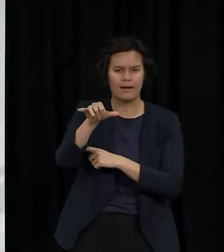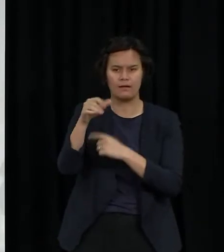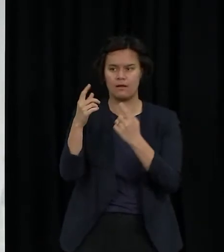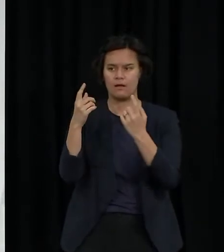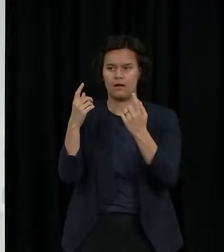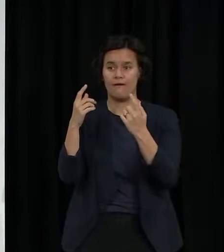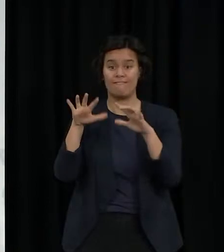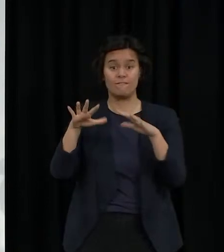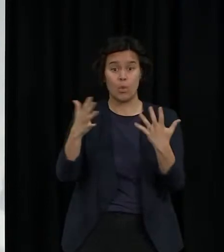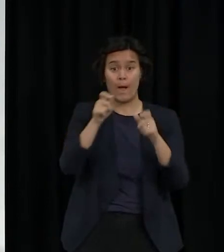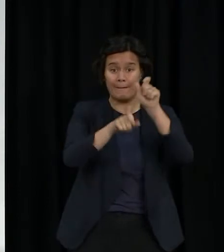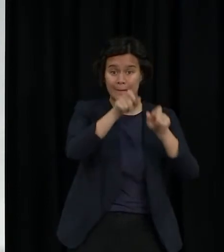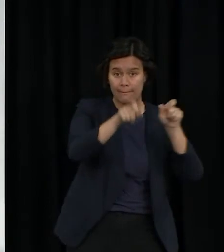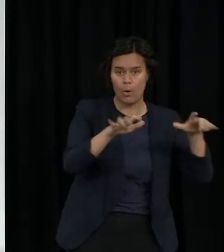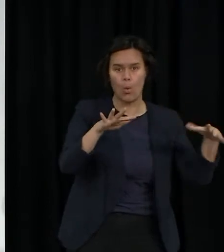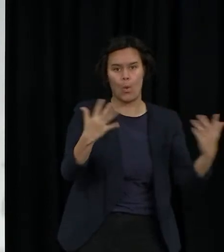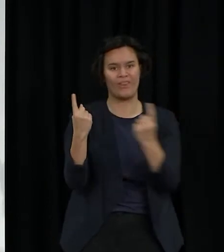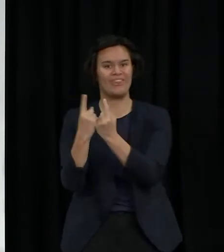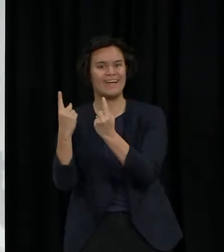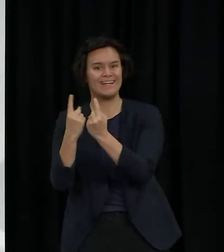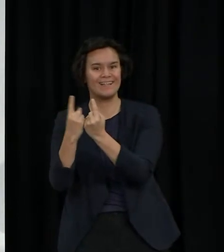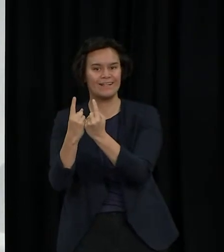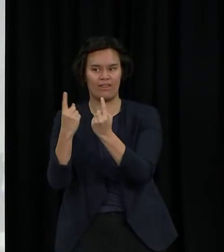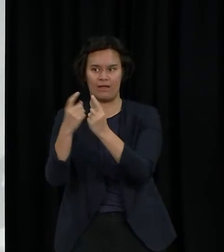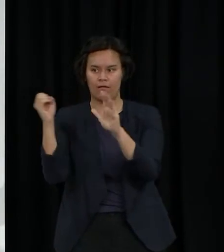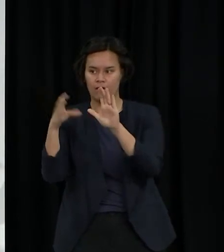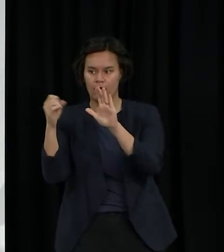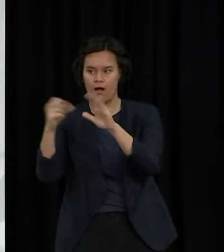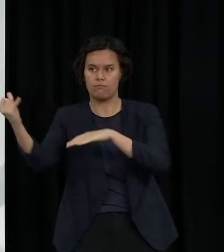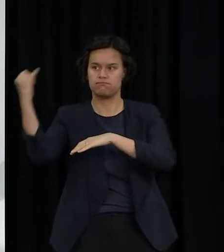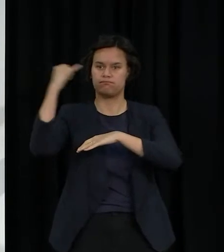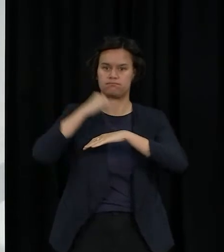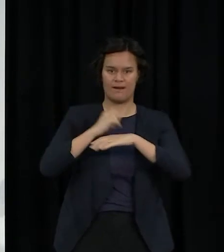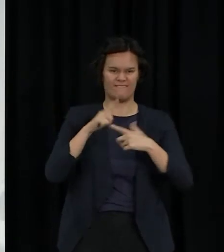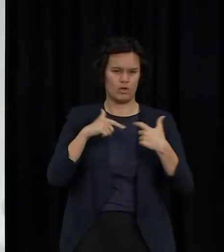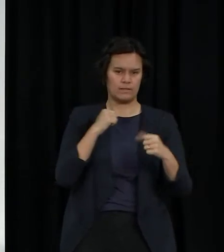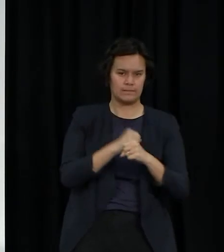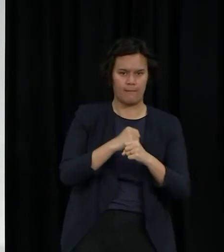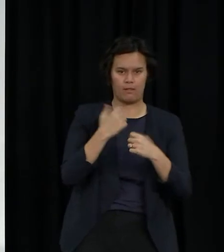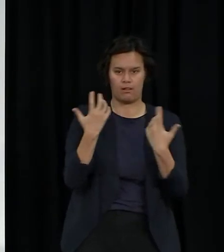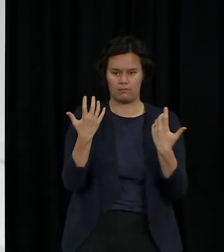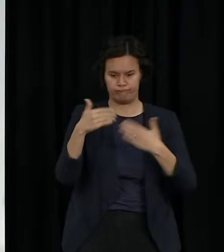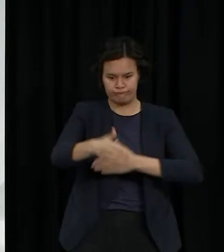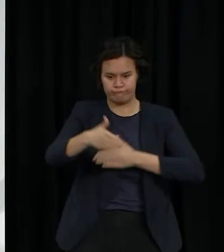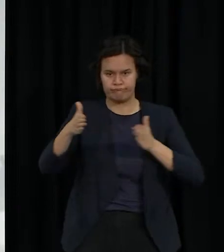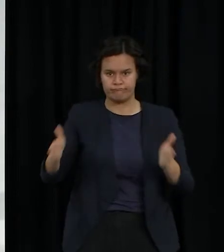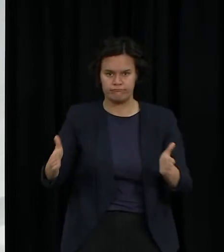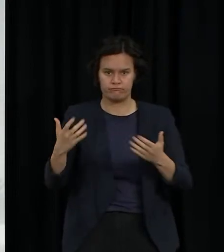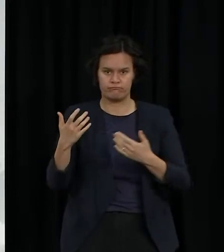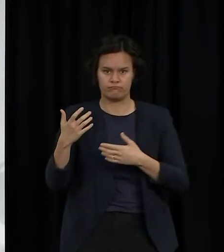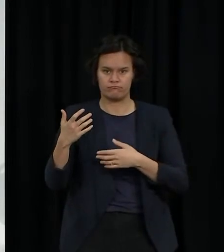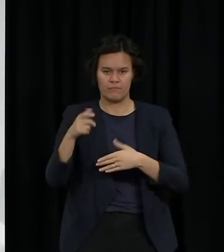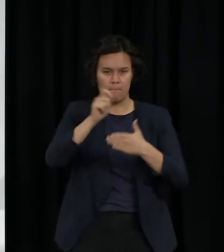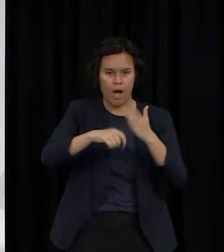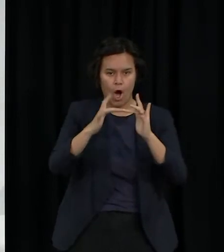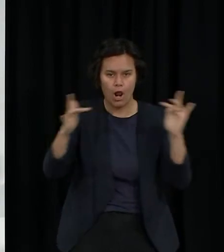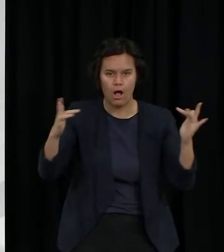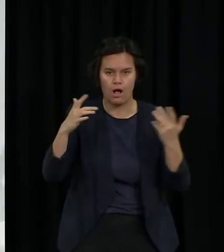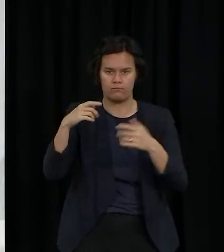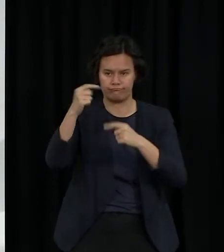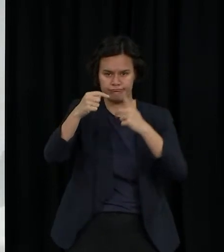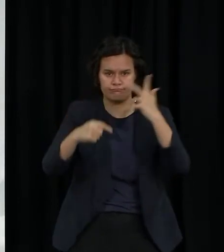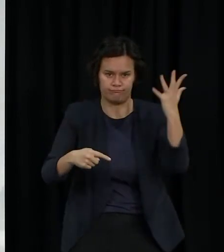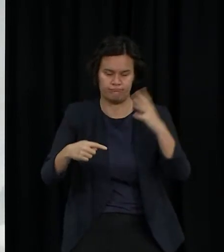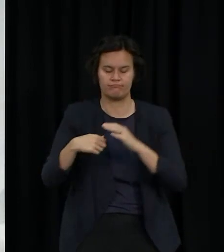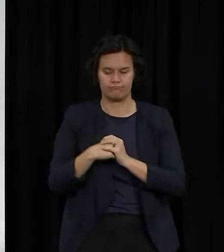airlines to agree on the services that will be supported over summer. I can tell you that since May last year, the scheme that the government has